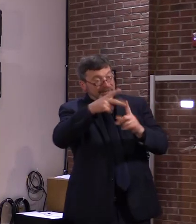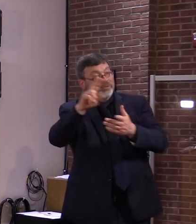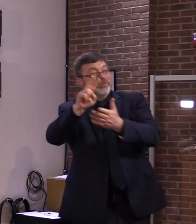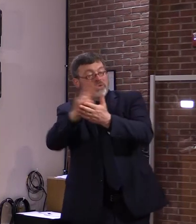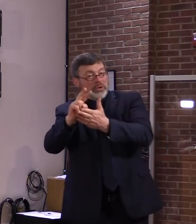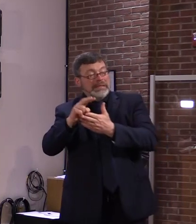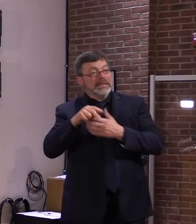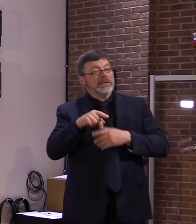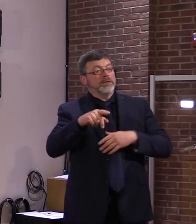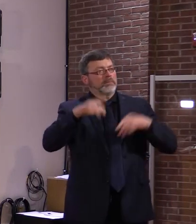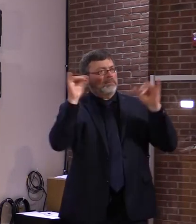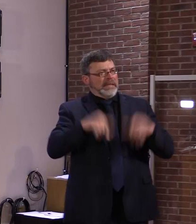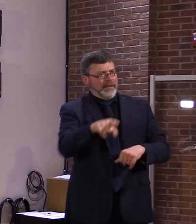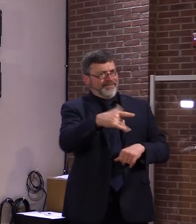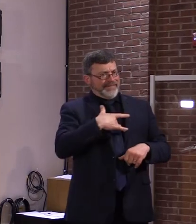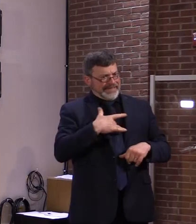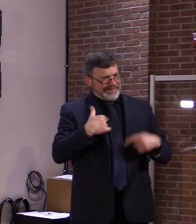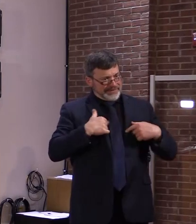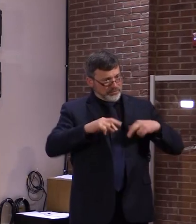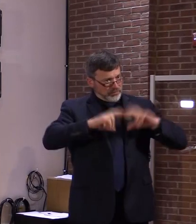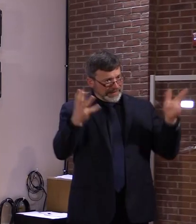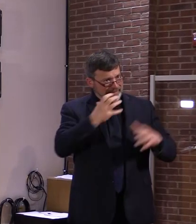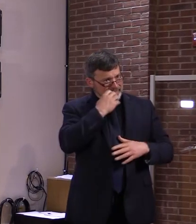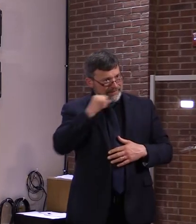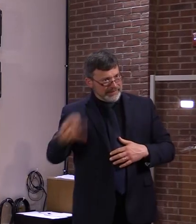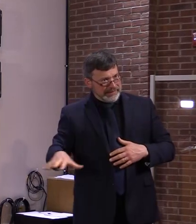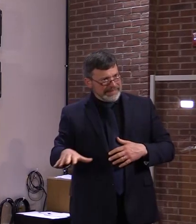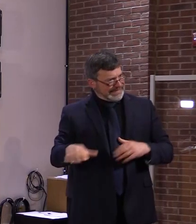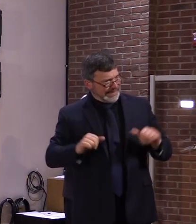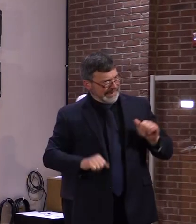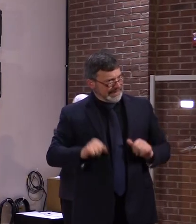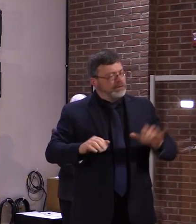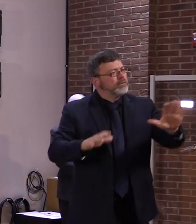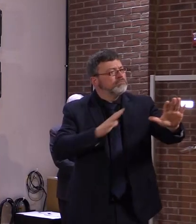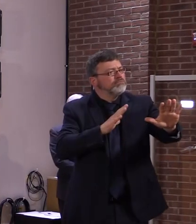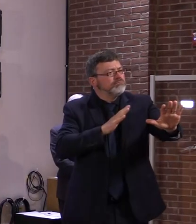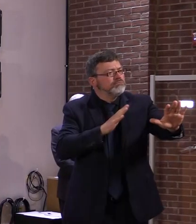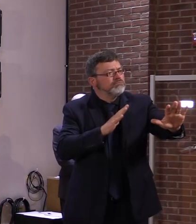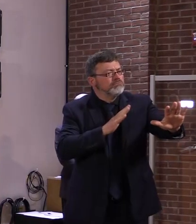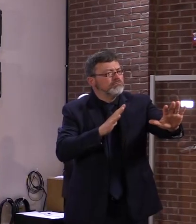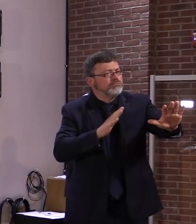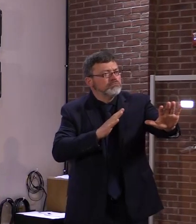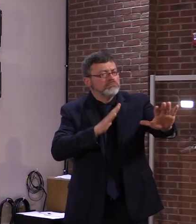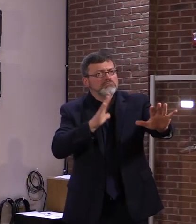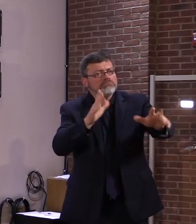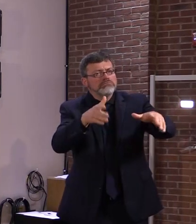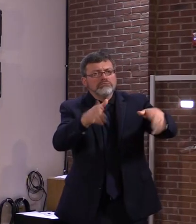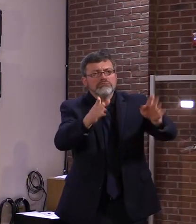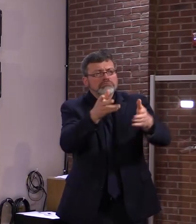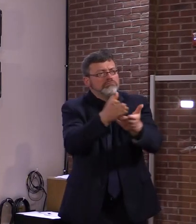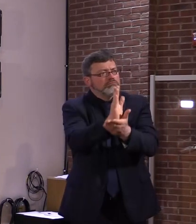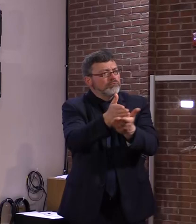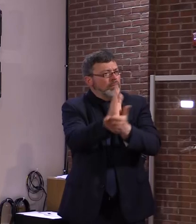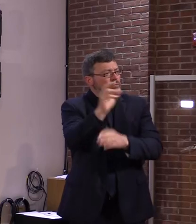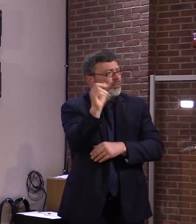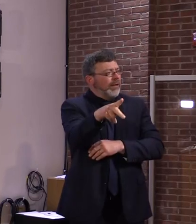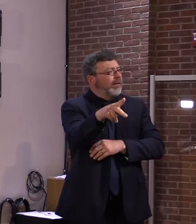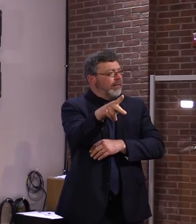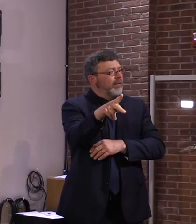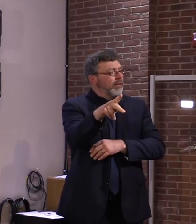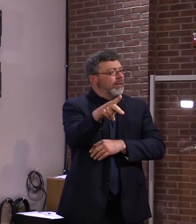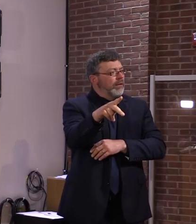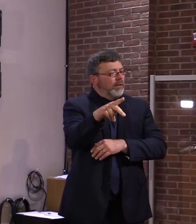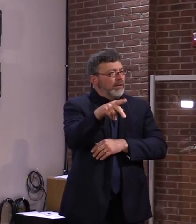A new term has emerged, what's called re-entry anxiety. And that's understandable after all of these months